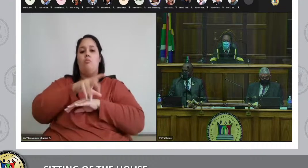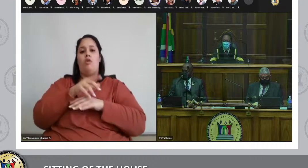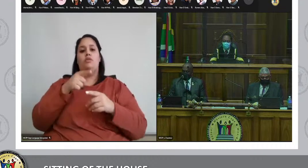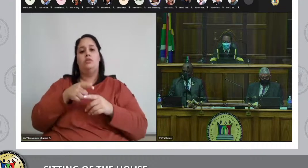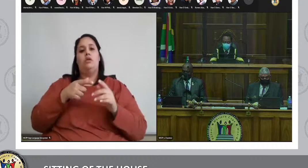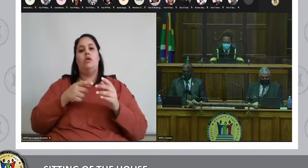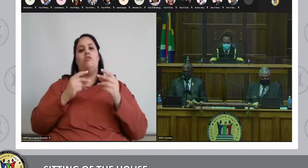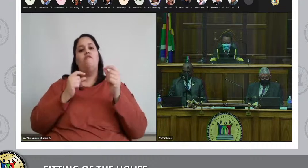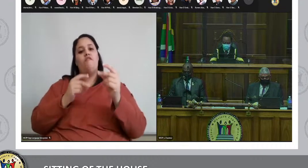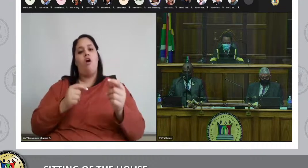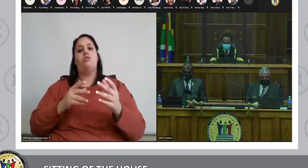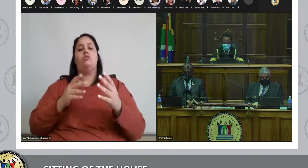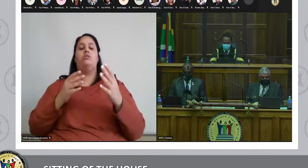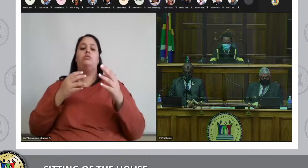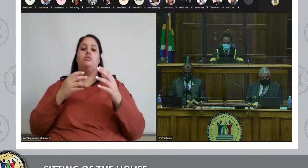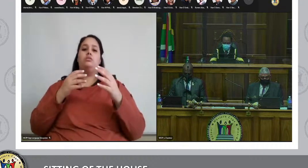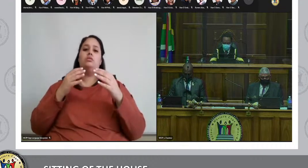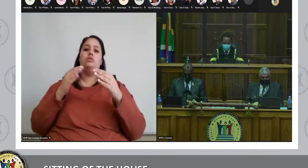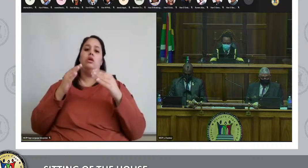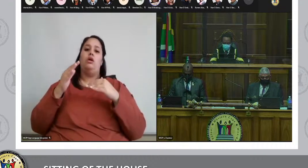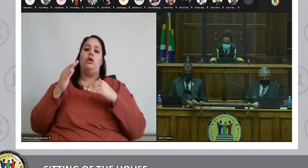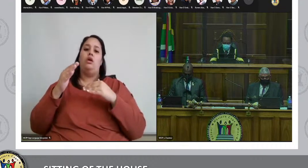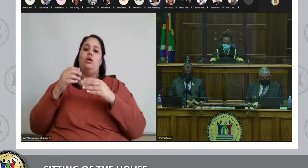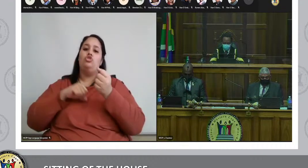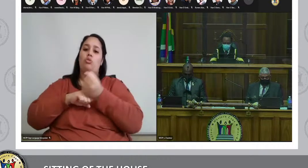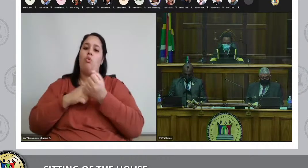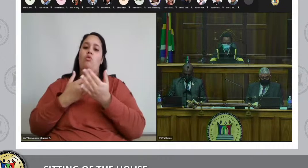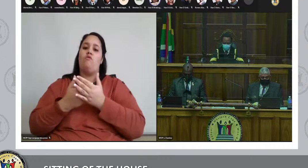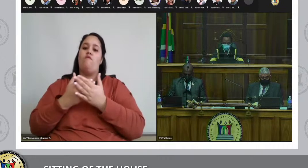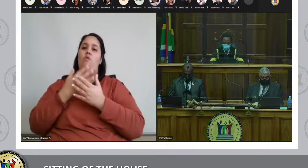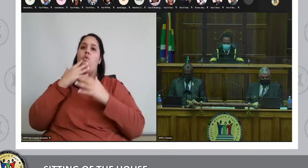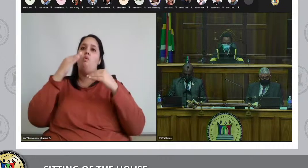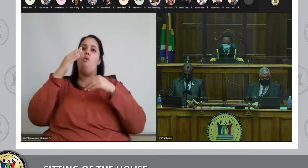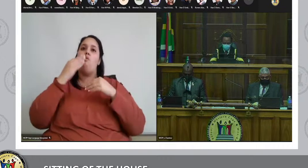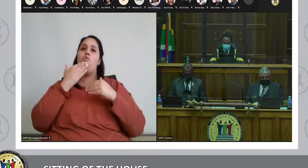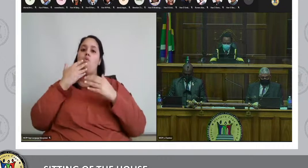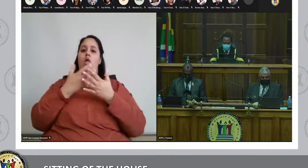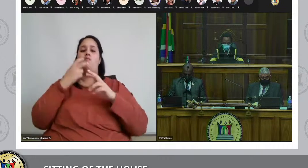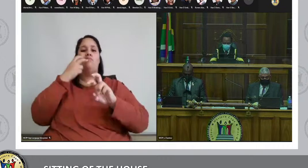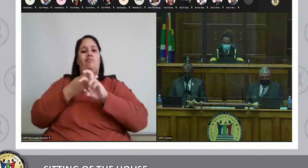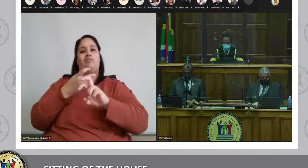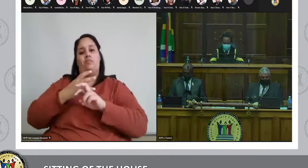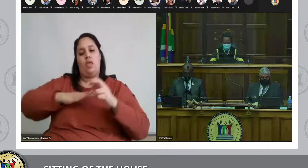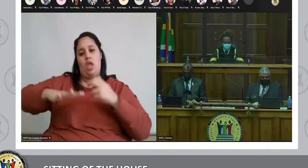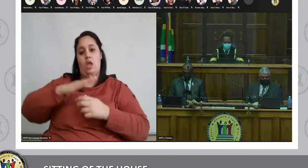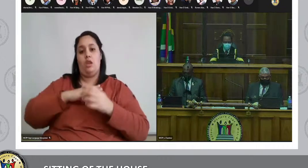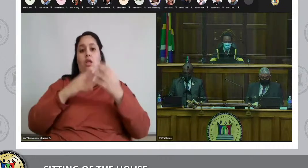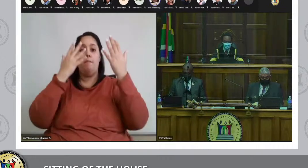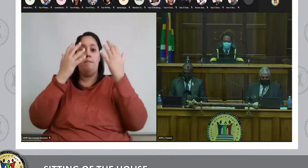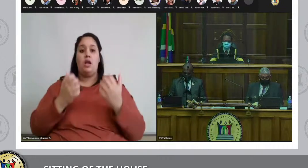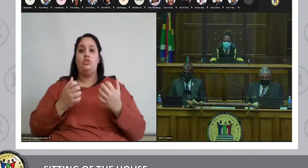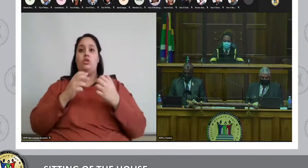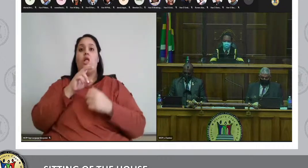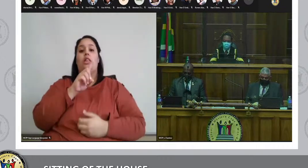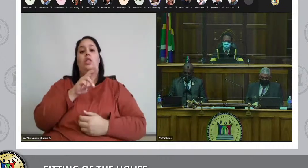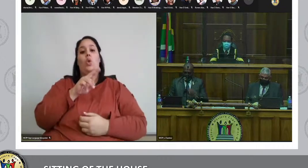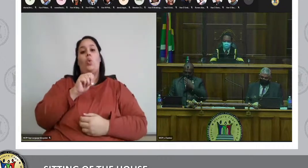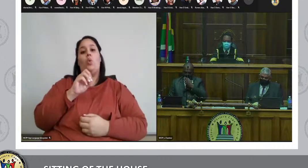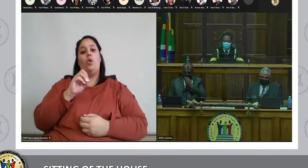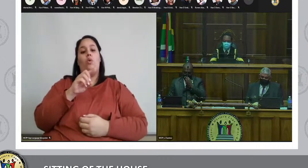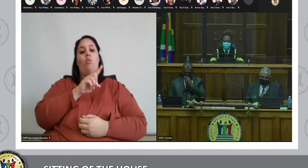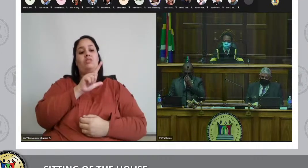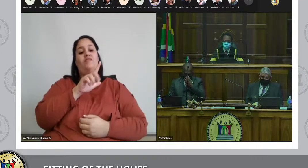informal settlement support and upgrade program. The budget for these areas are Danune 175